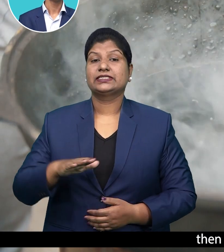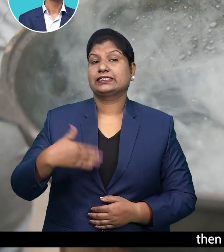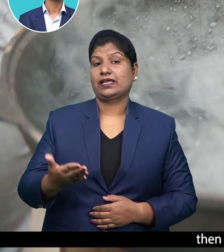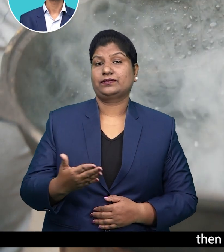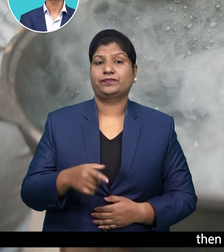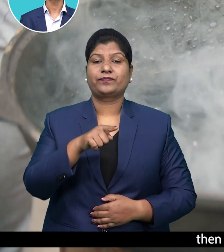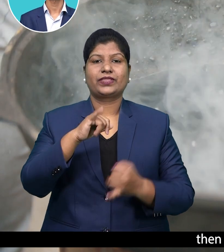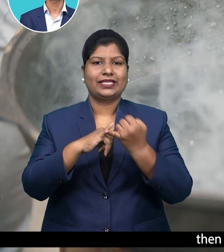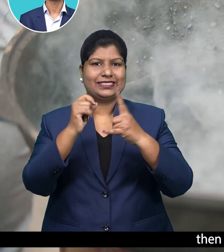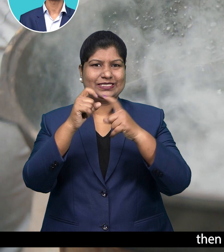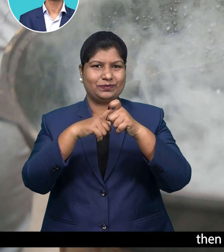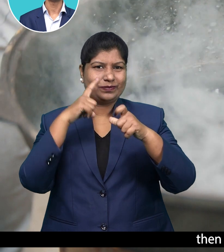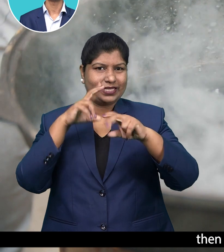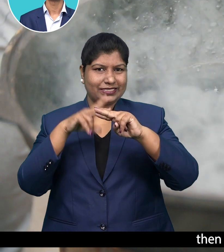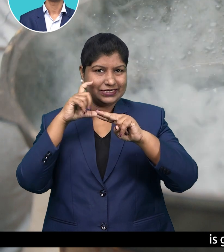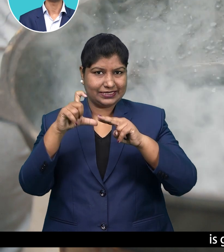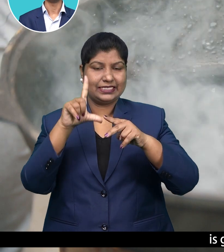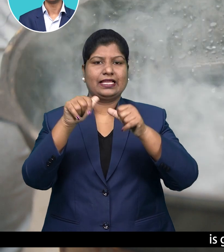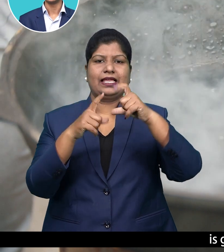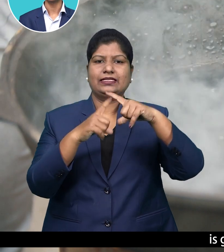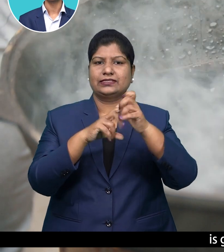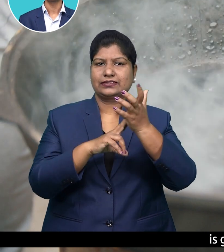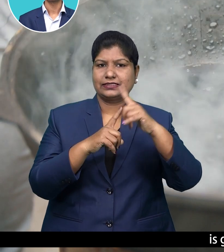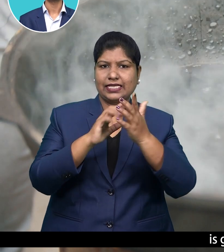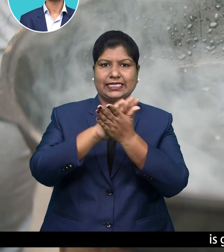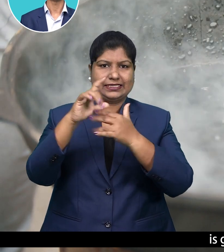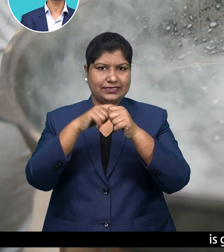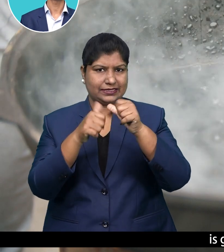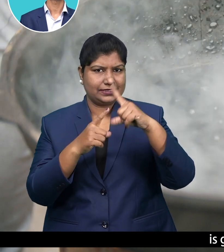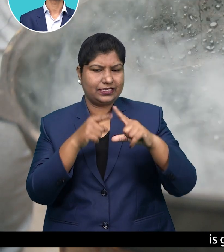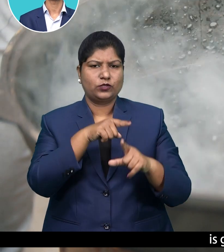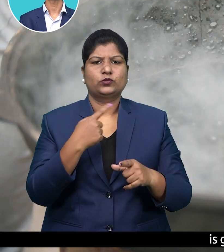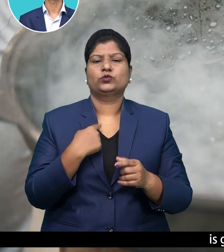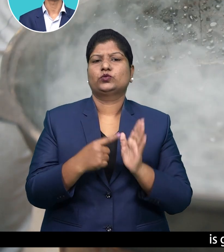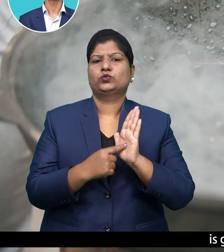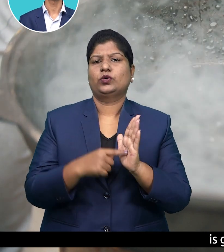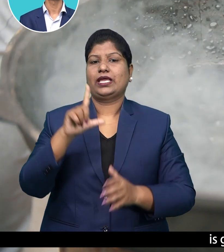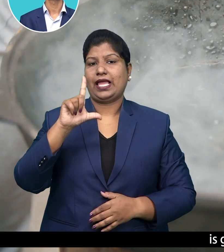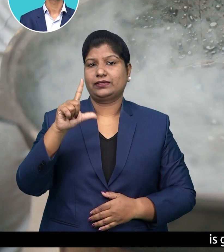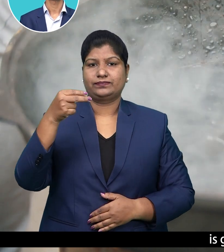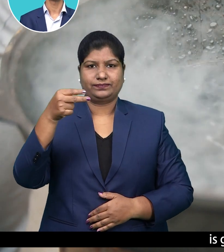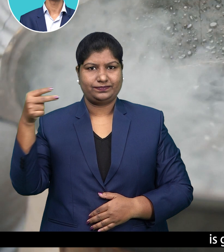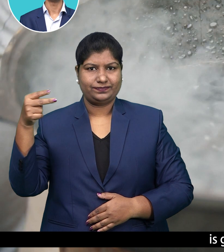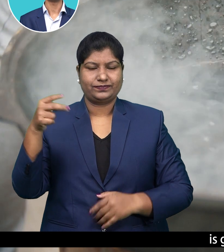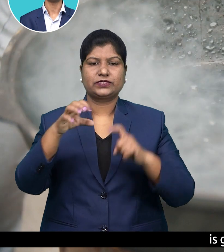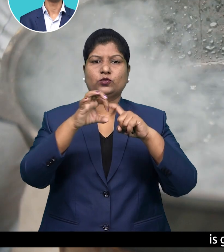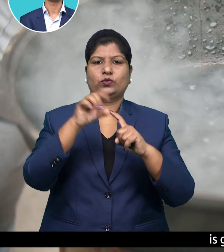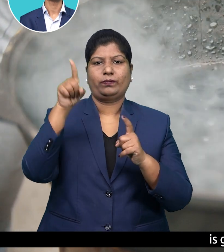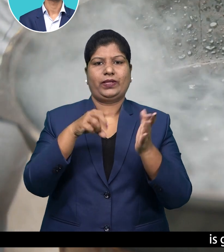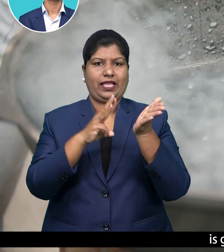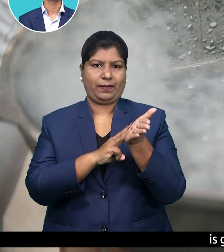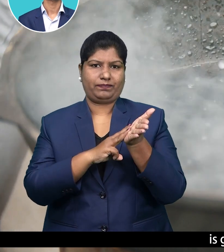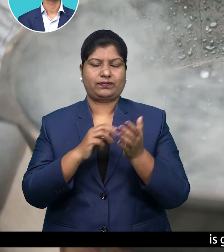then specific latent heat is given as L is equal to Q by